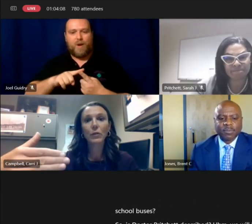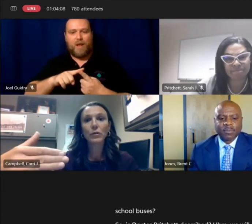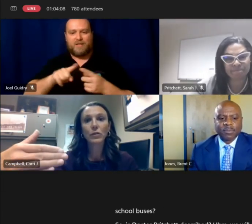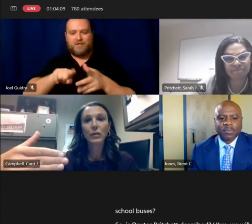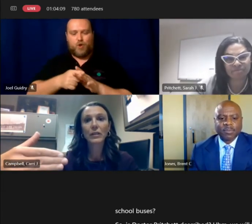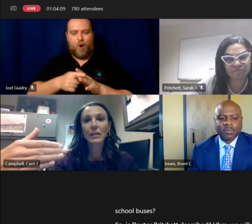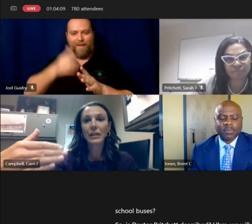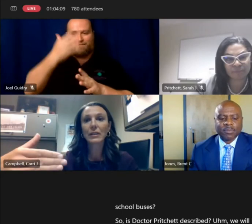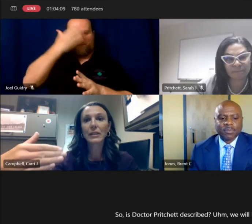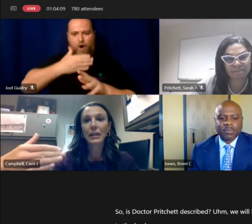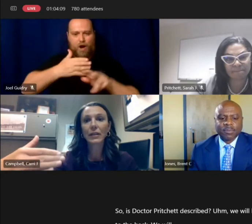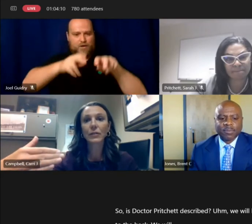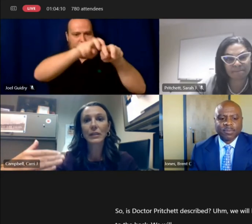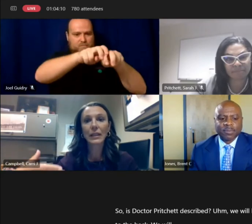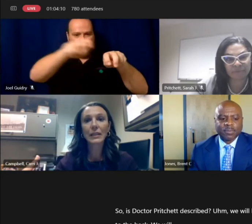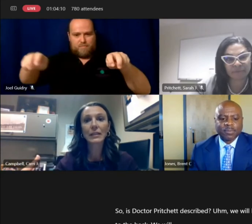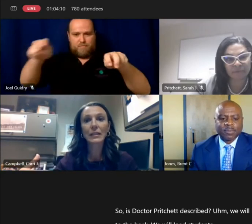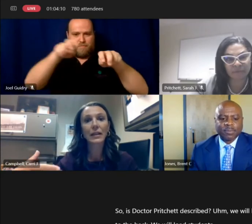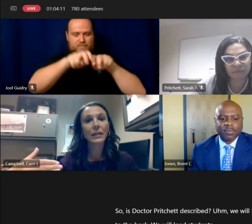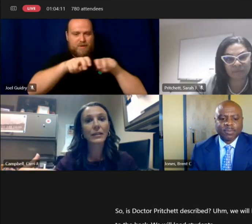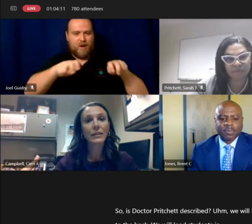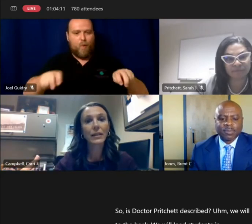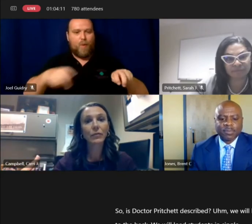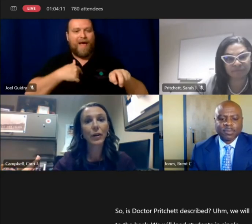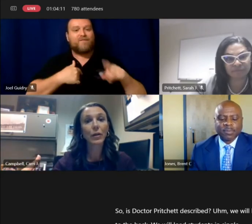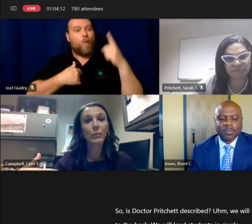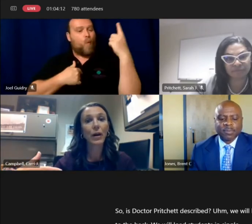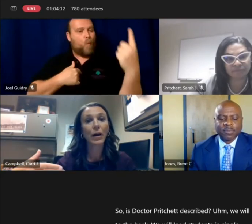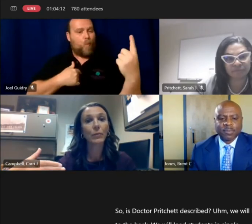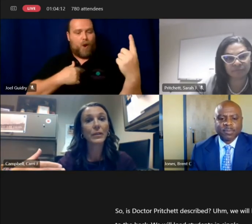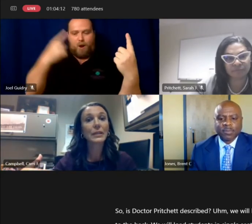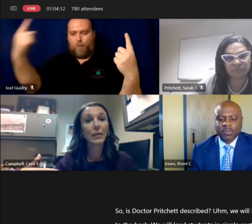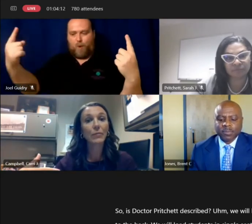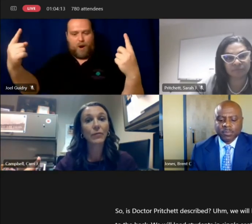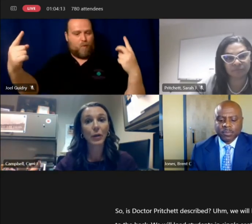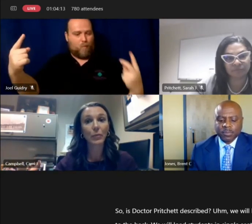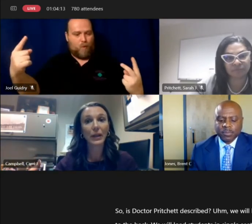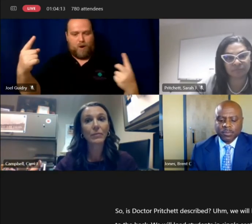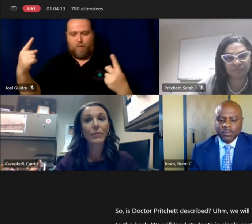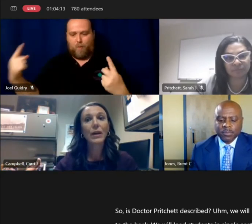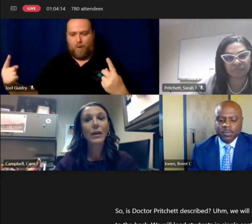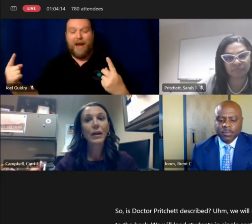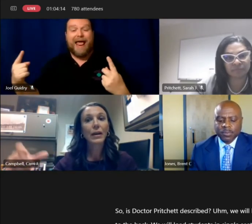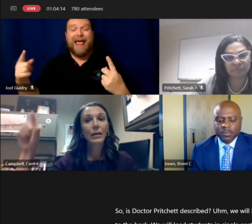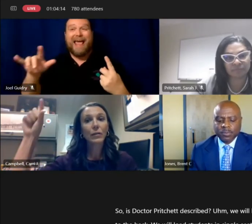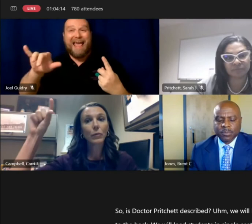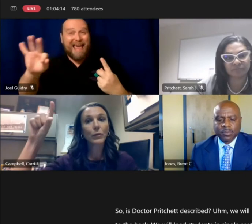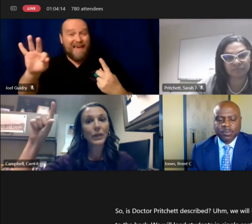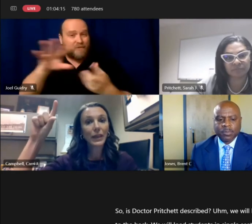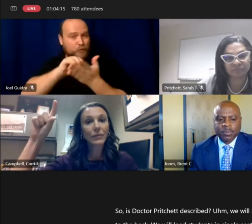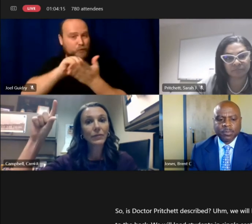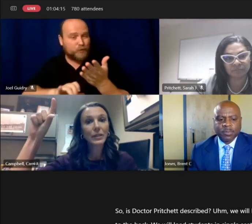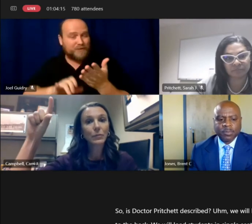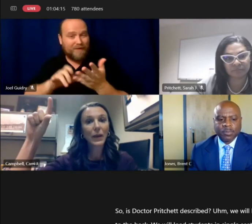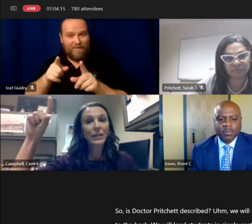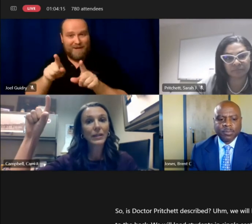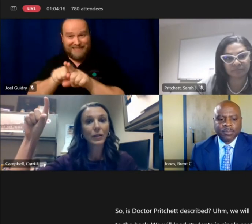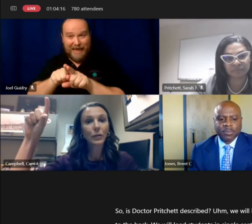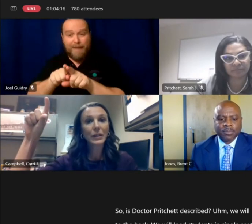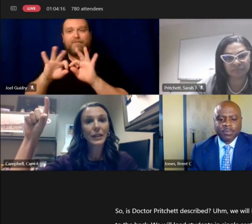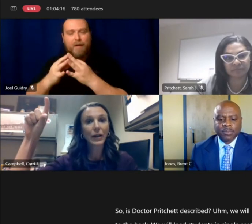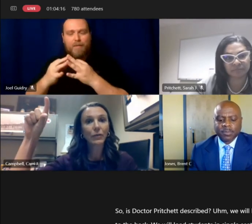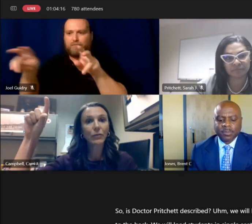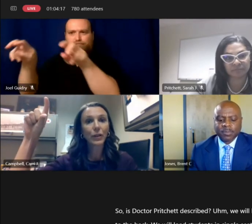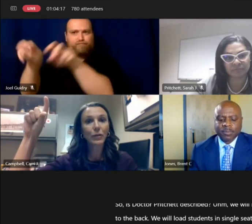load students in single seats unless they're from the same family. We will give space and